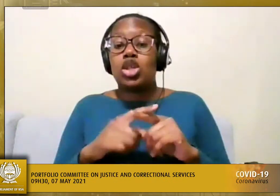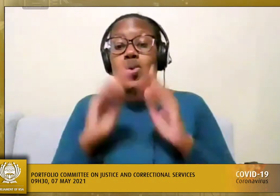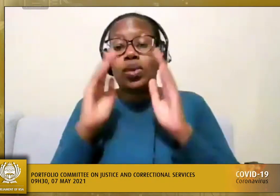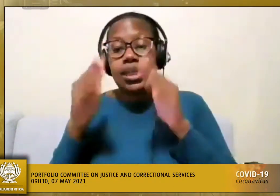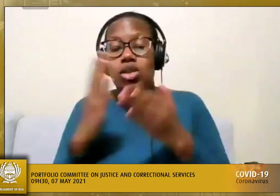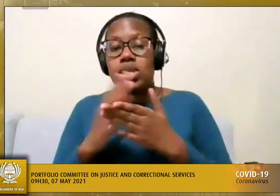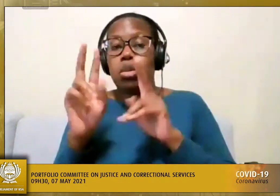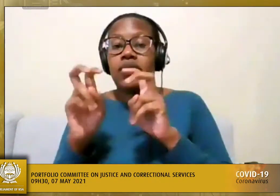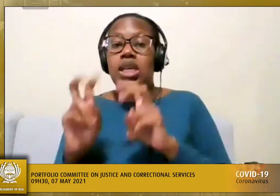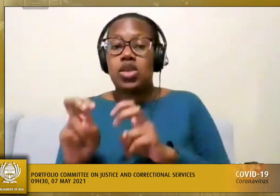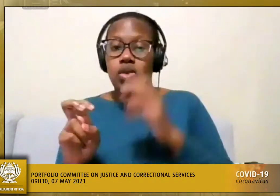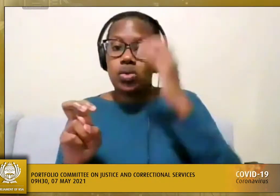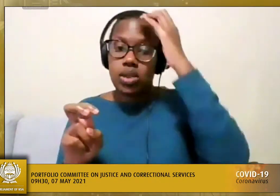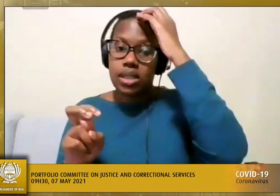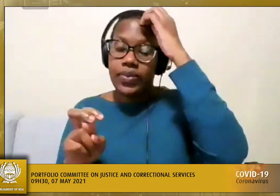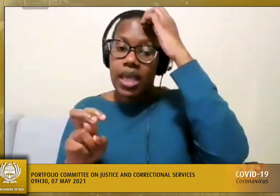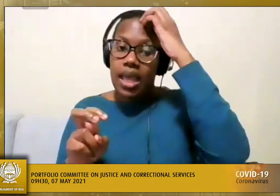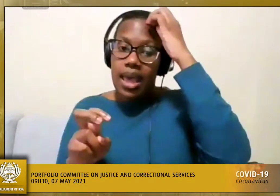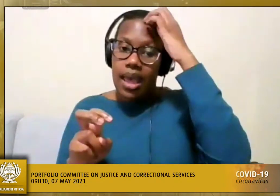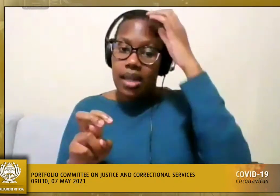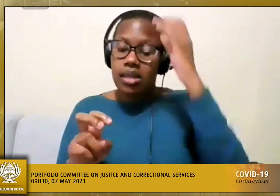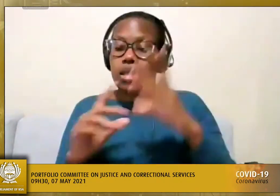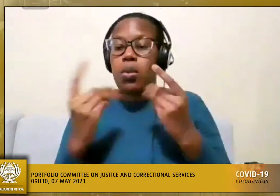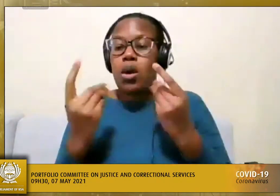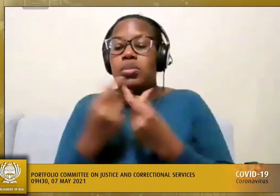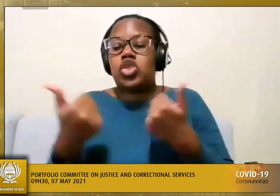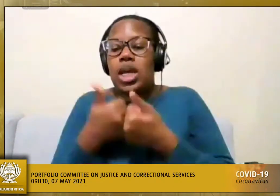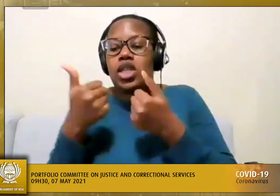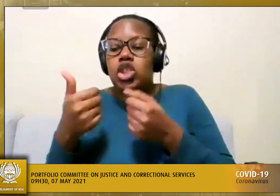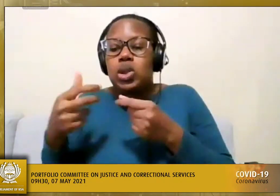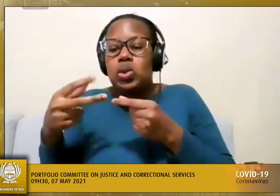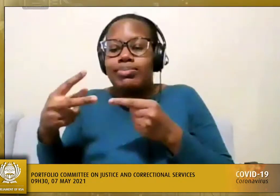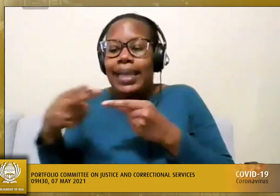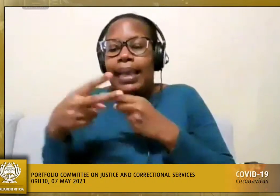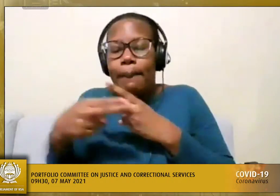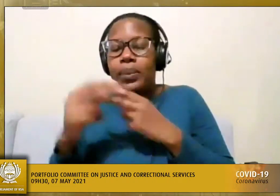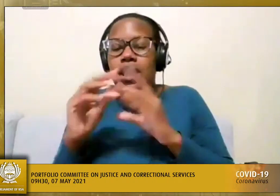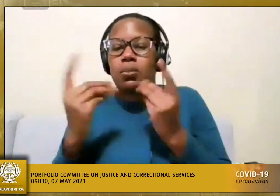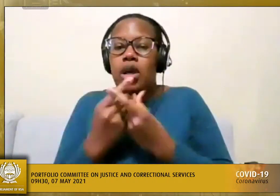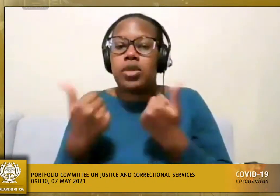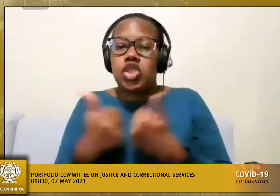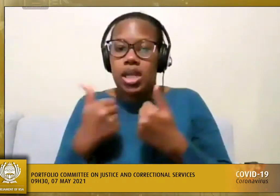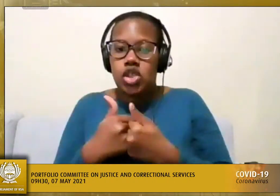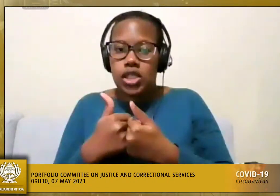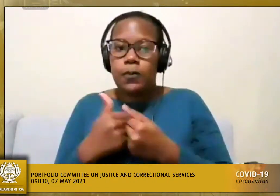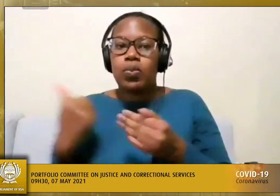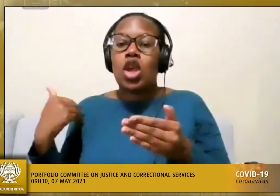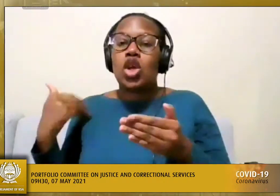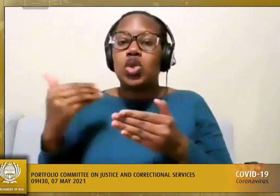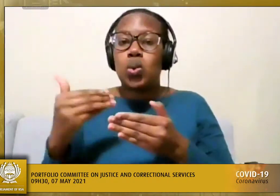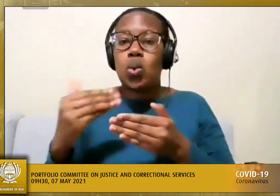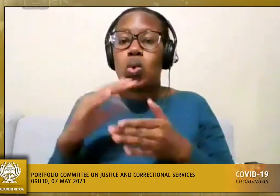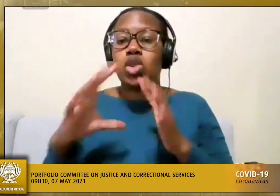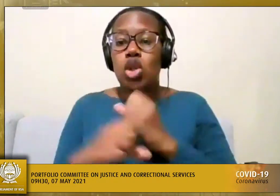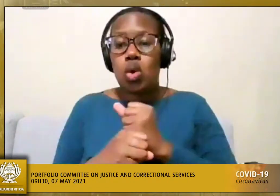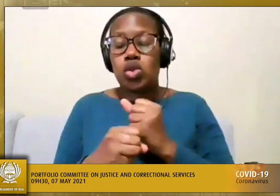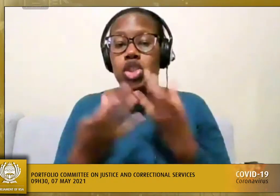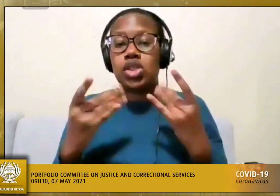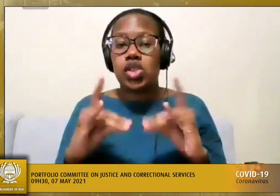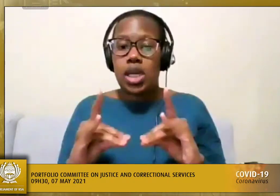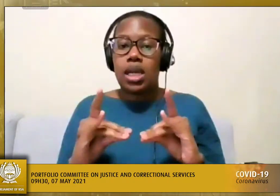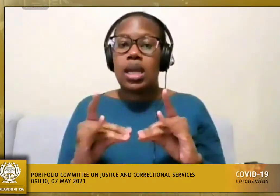and nip in about the challenges that the department is facing to tours closure maybe chair the the